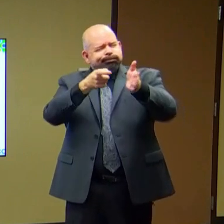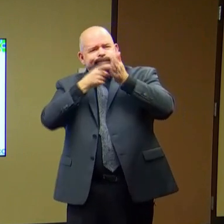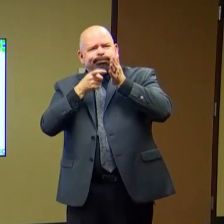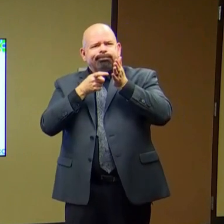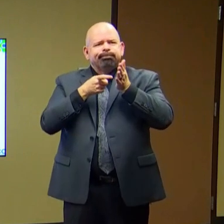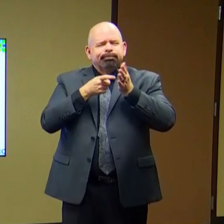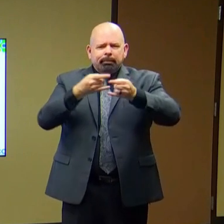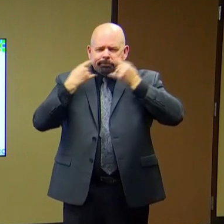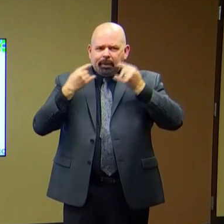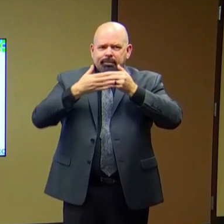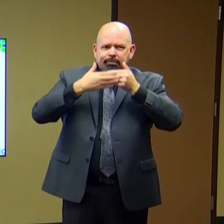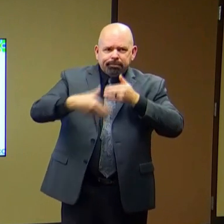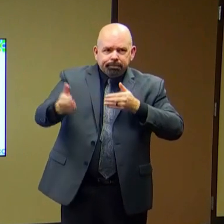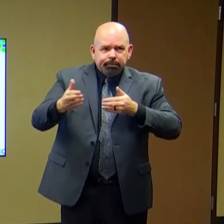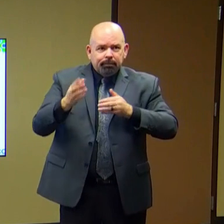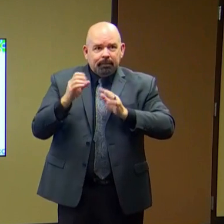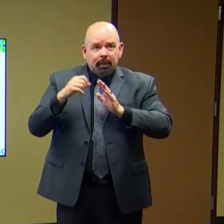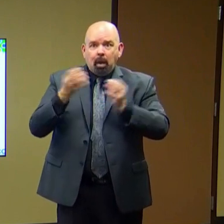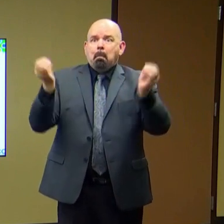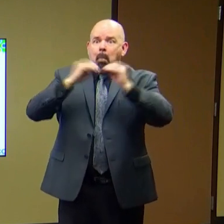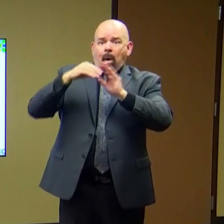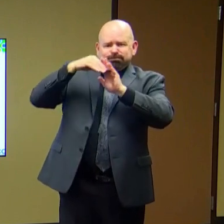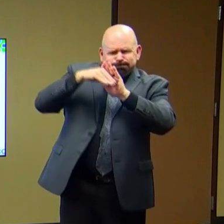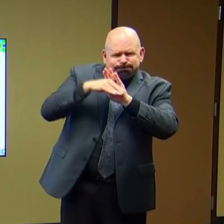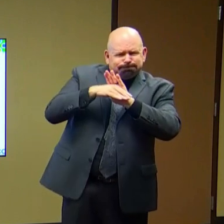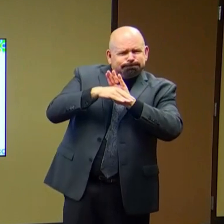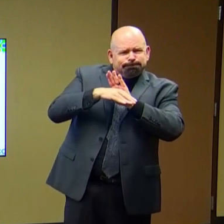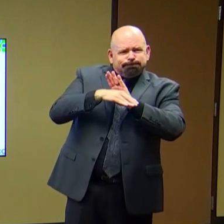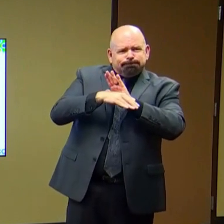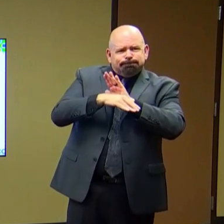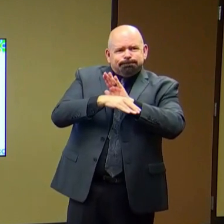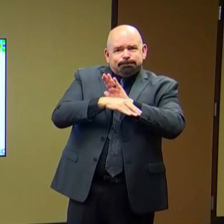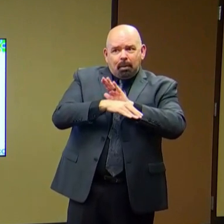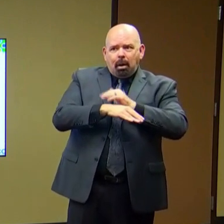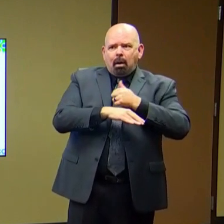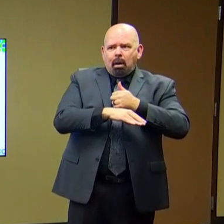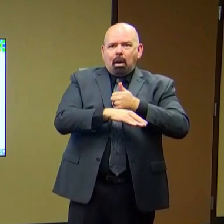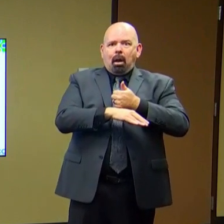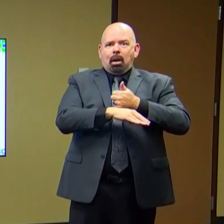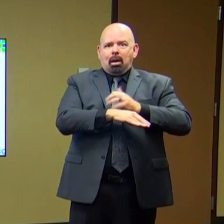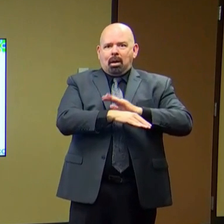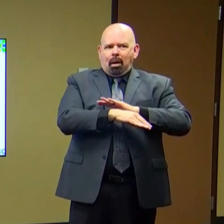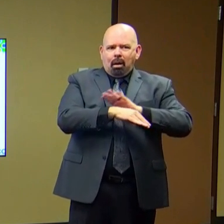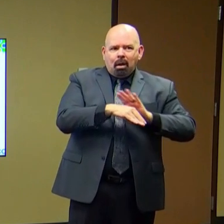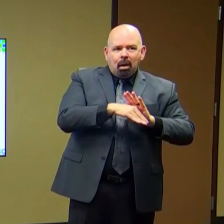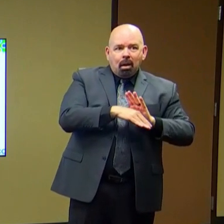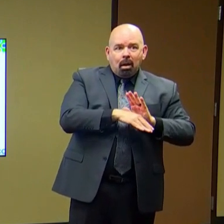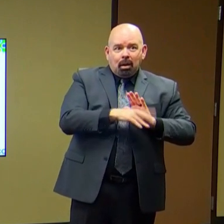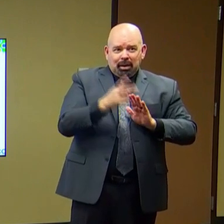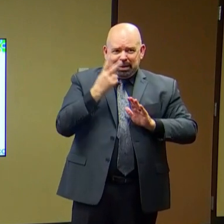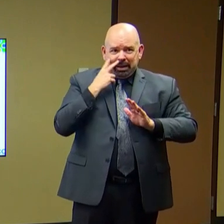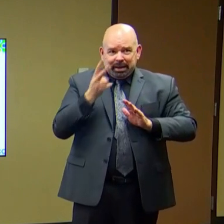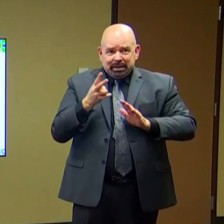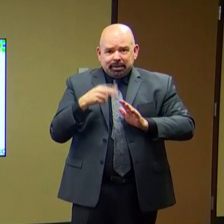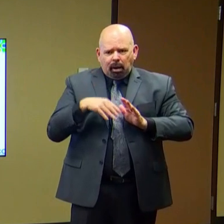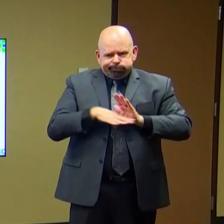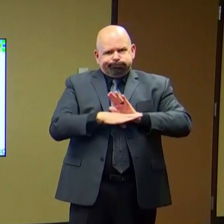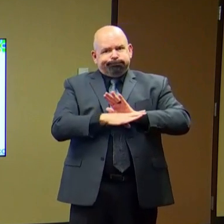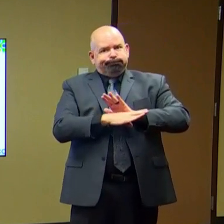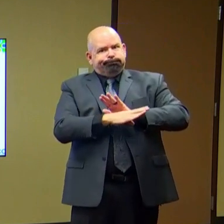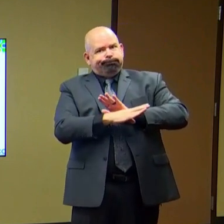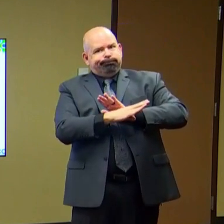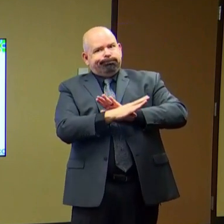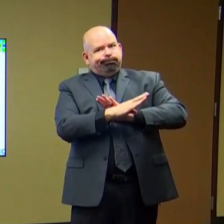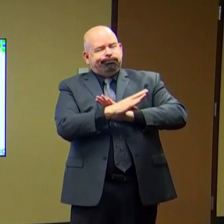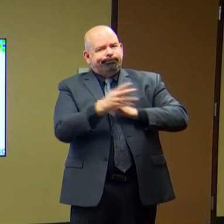It goes down even further in the statewide masking. Then you can see that upward curve now again, where it's going